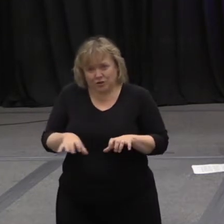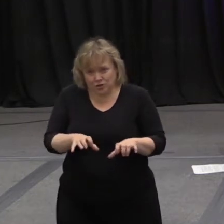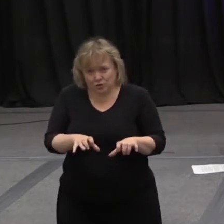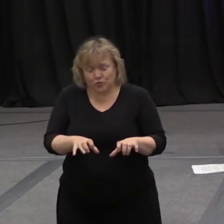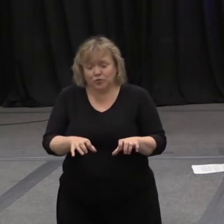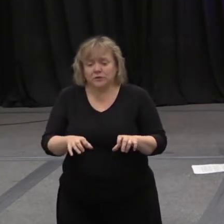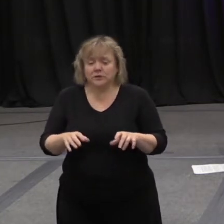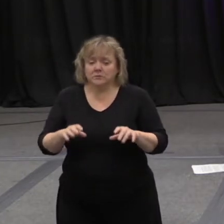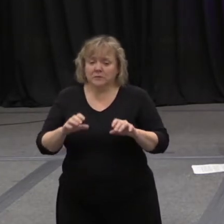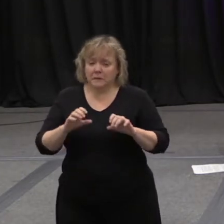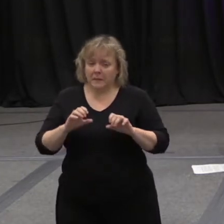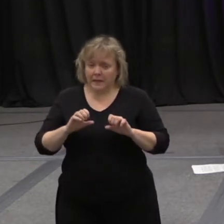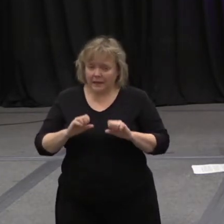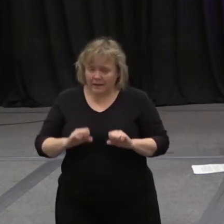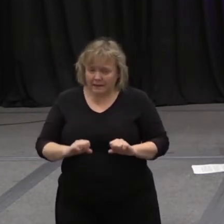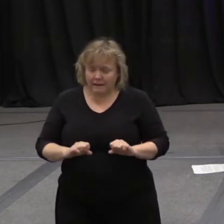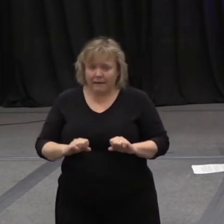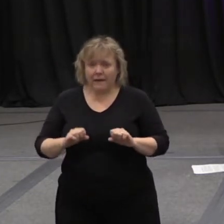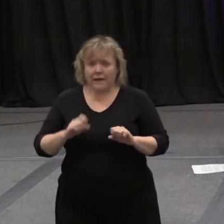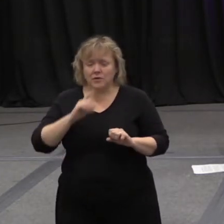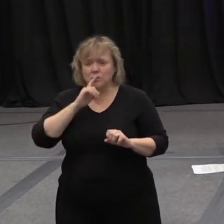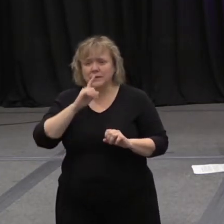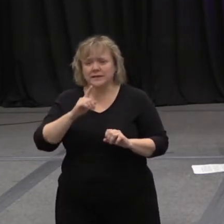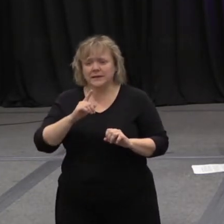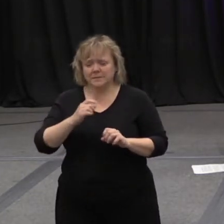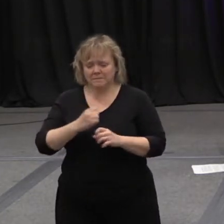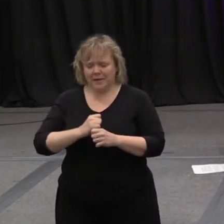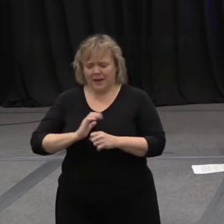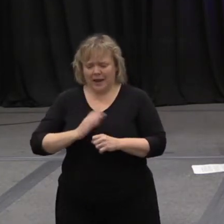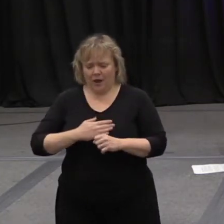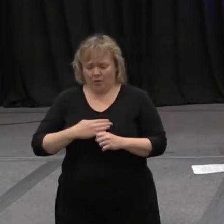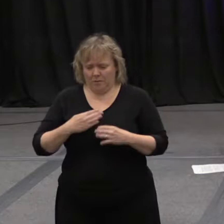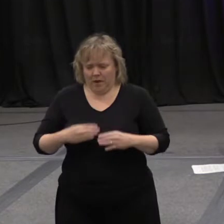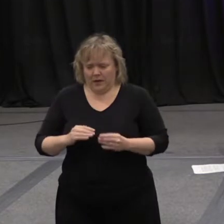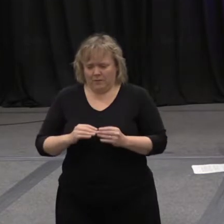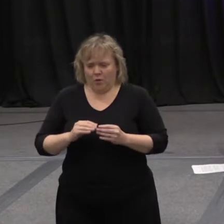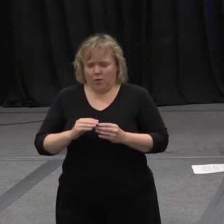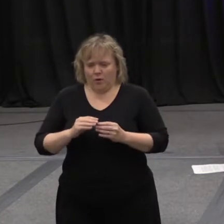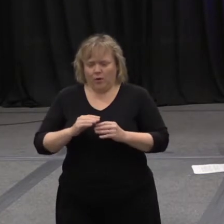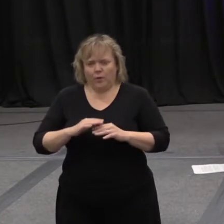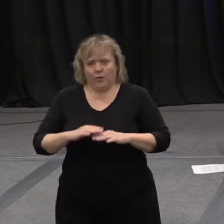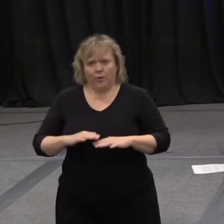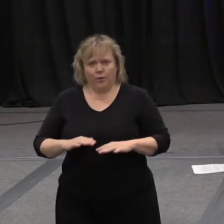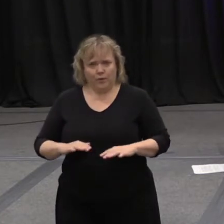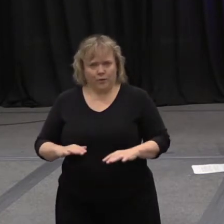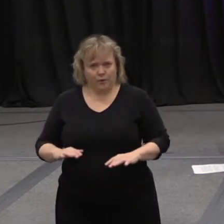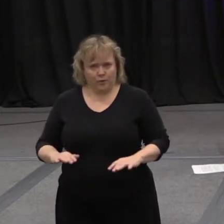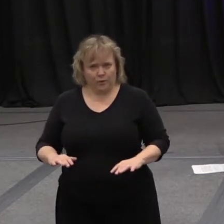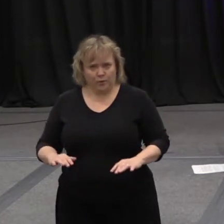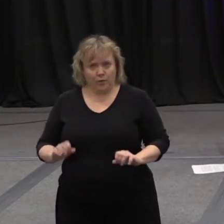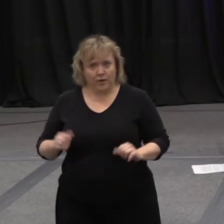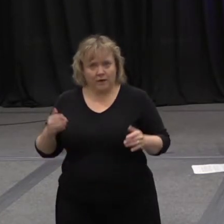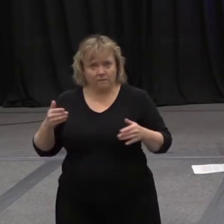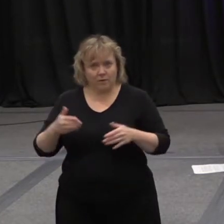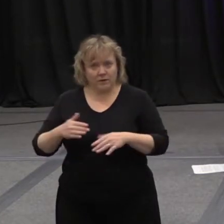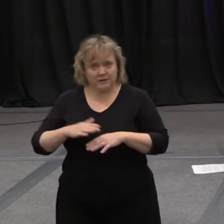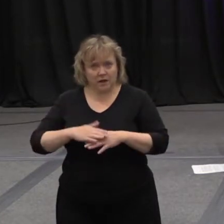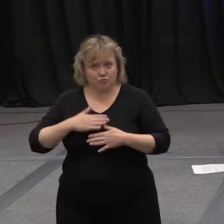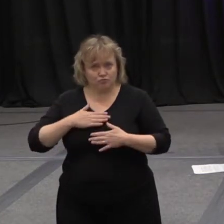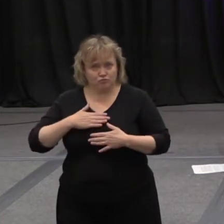do, what that does is it quiets our body and allows us to focus on our breathing and observe our